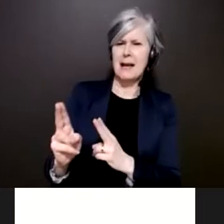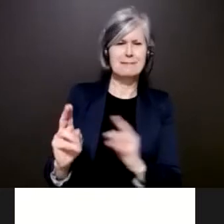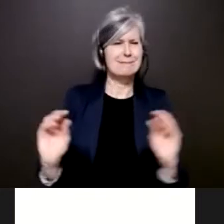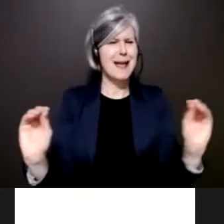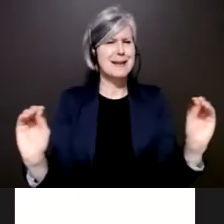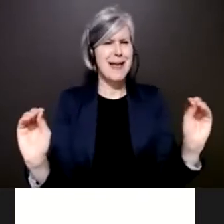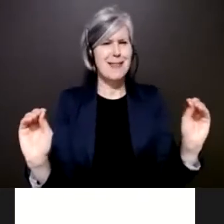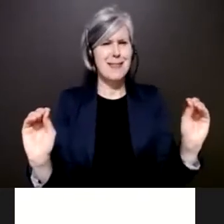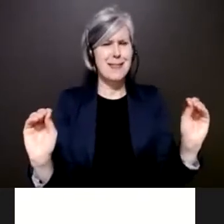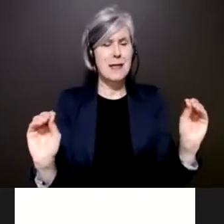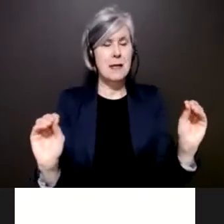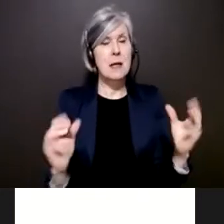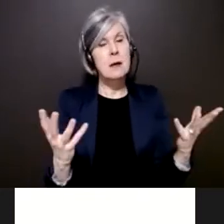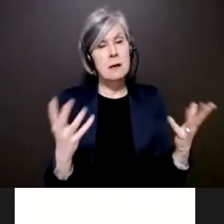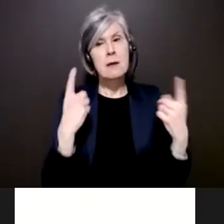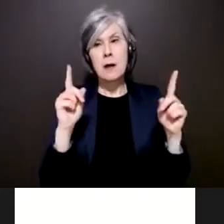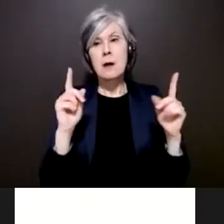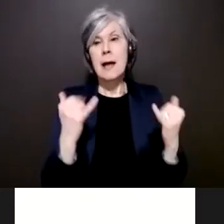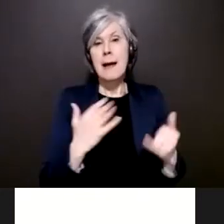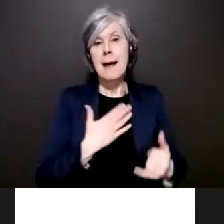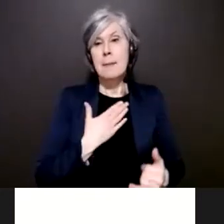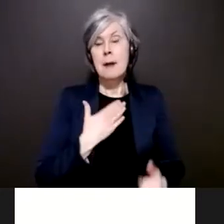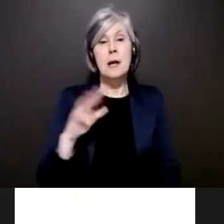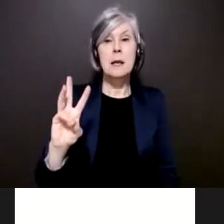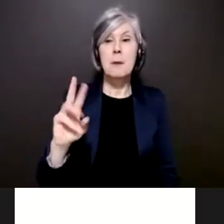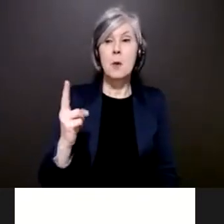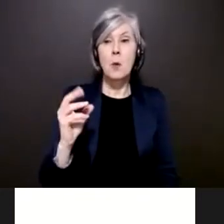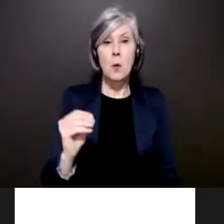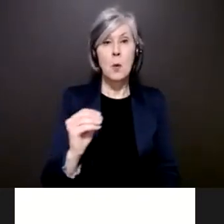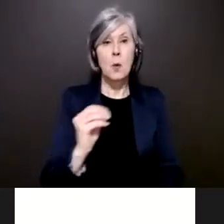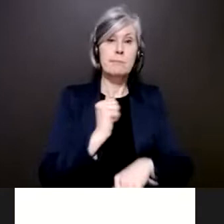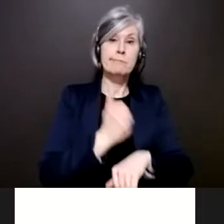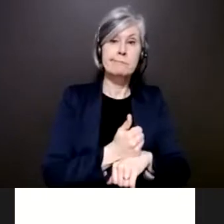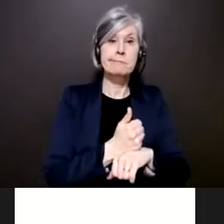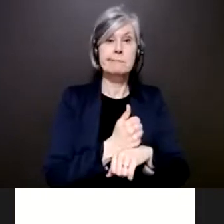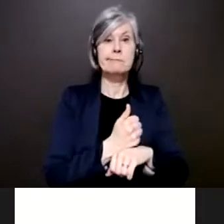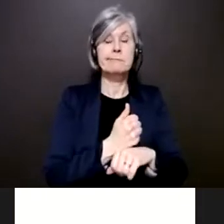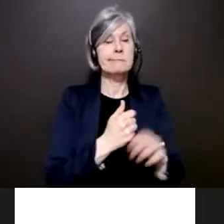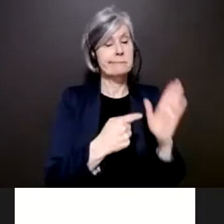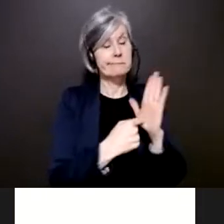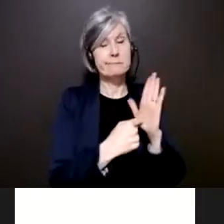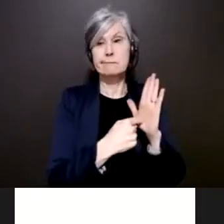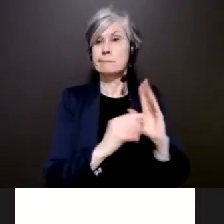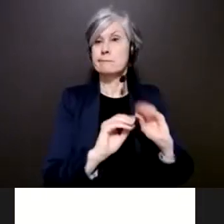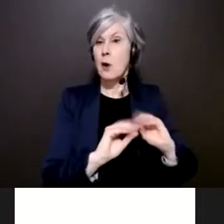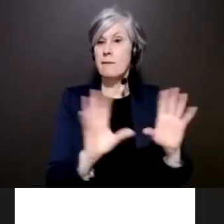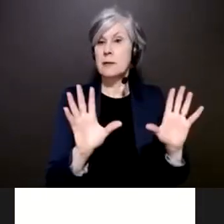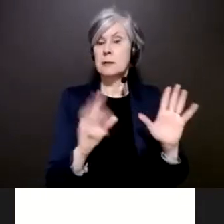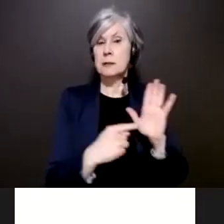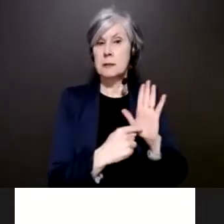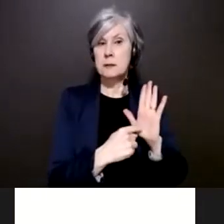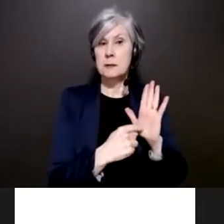Thankfully, the WHO has just published last year the first evidence-based report on